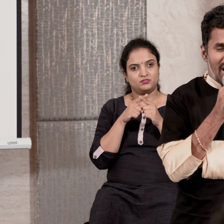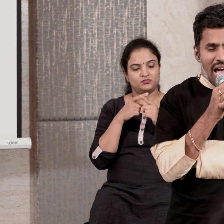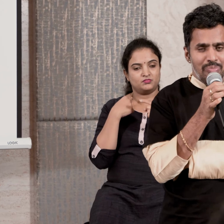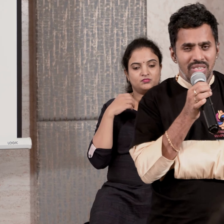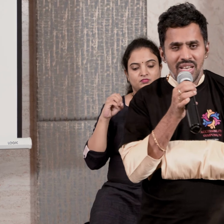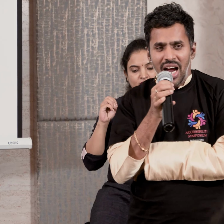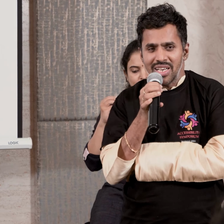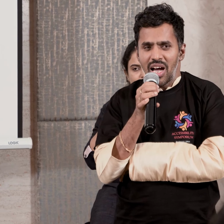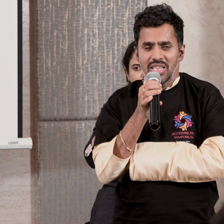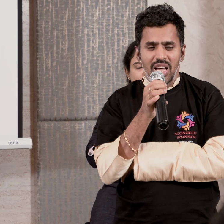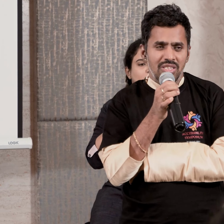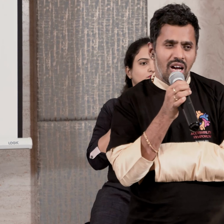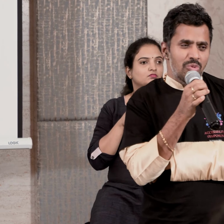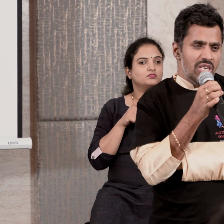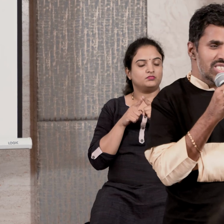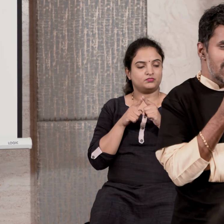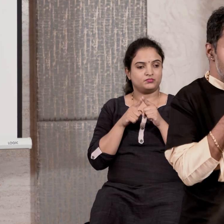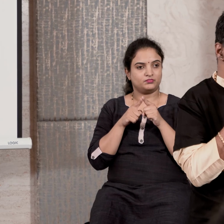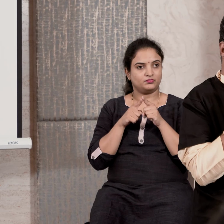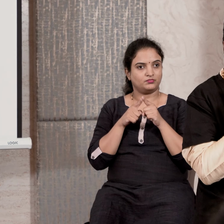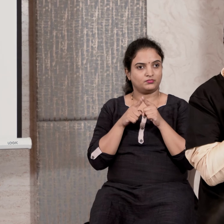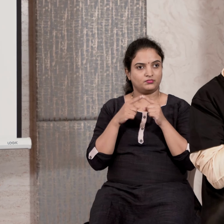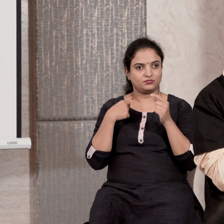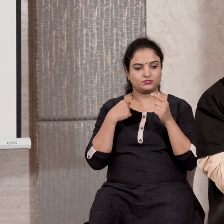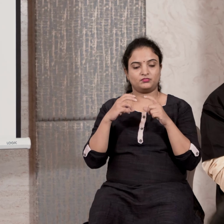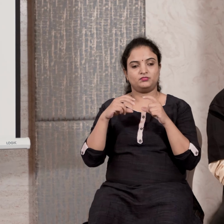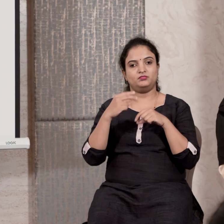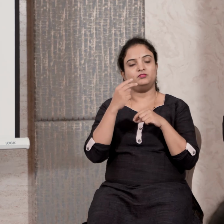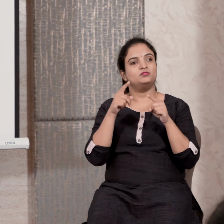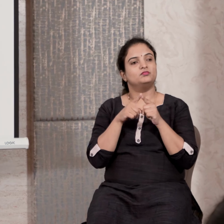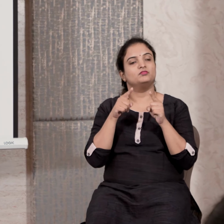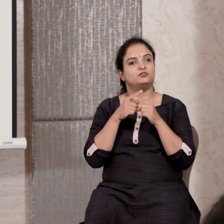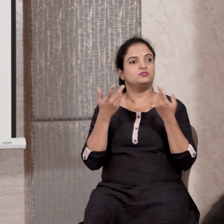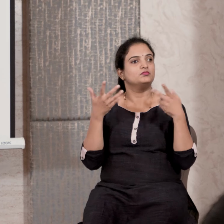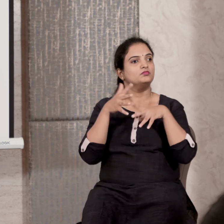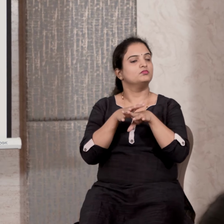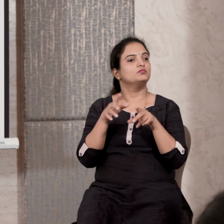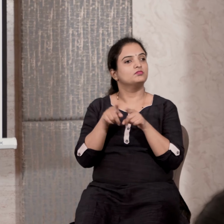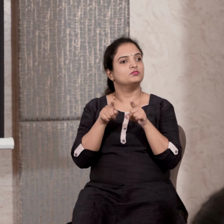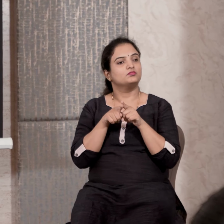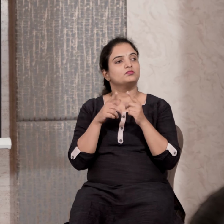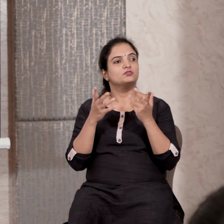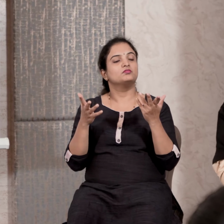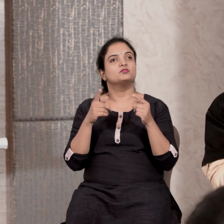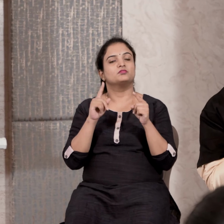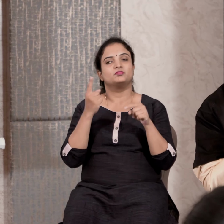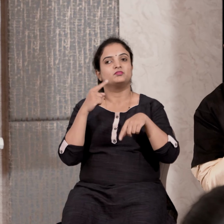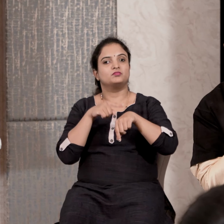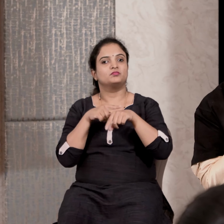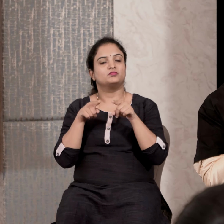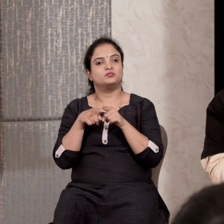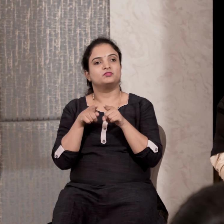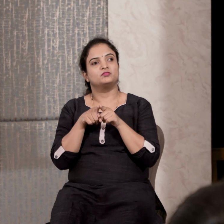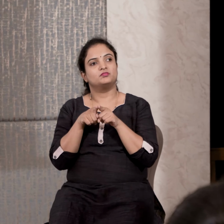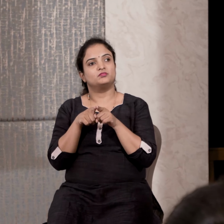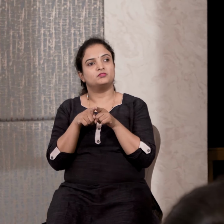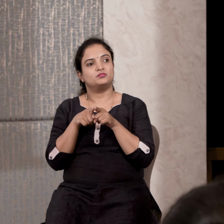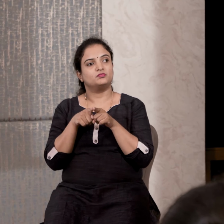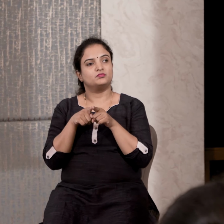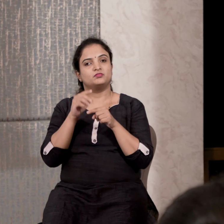installed their app, and on the onboarding screen itself, they mentioned about the inclusion and accessibility. This could be the first app I have seen that